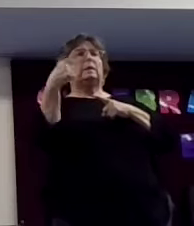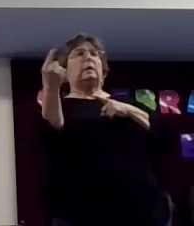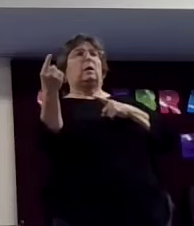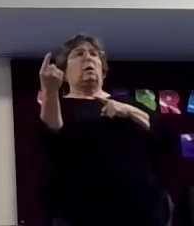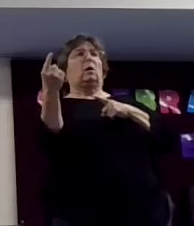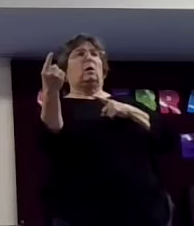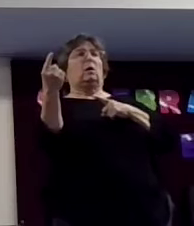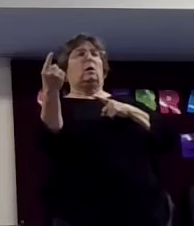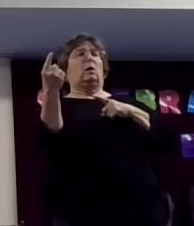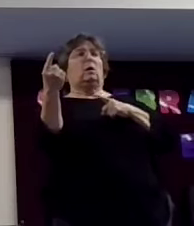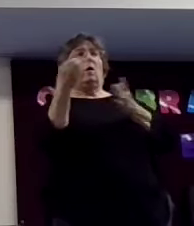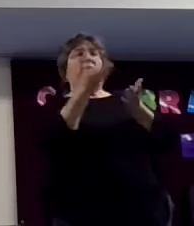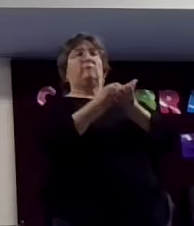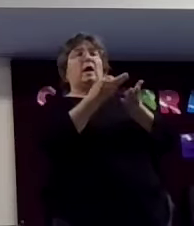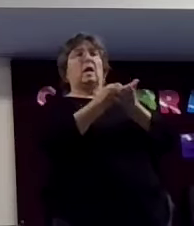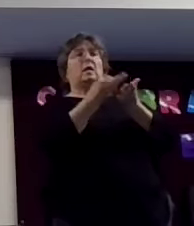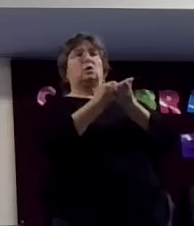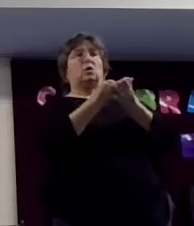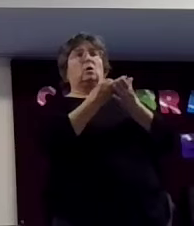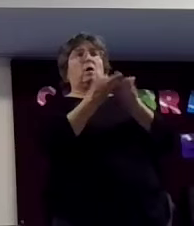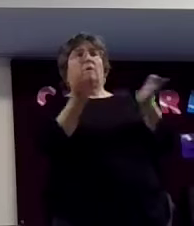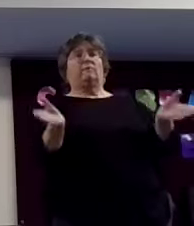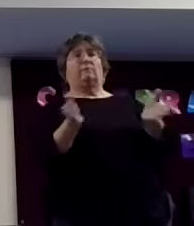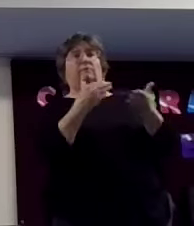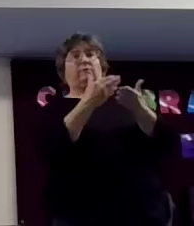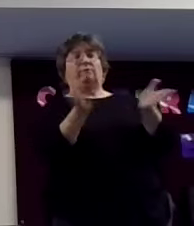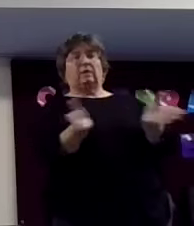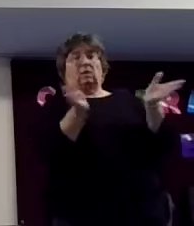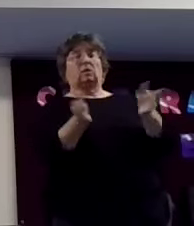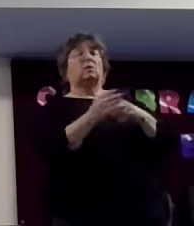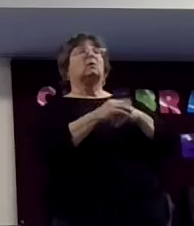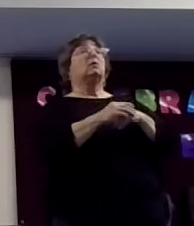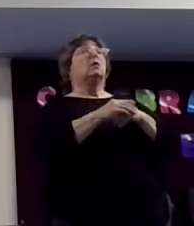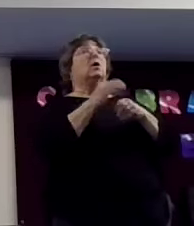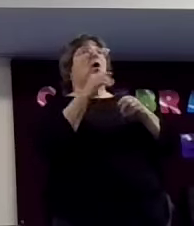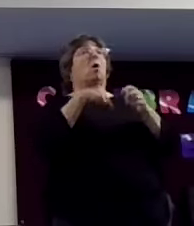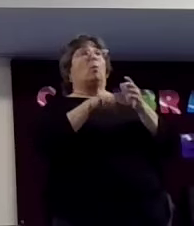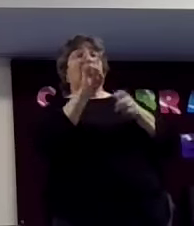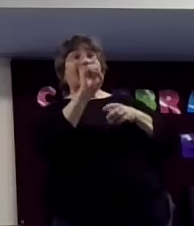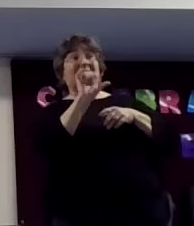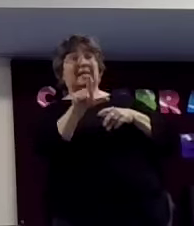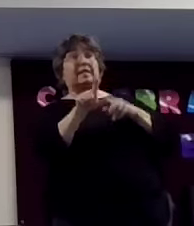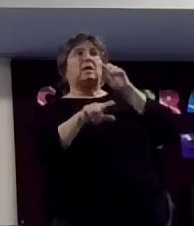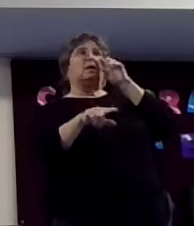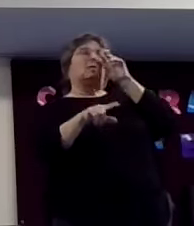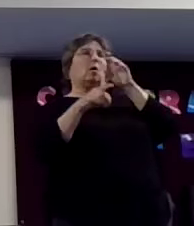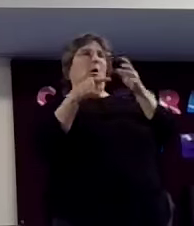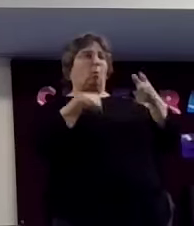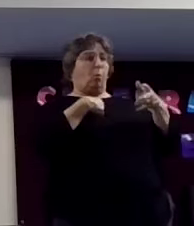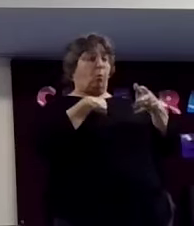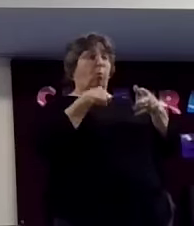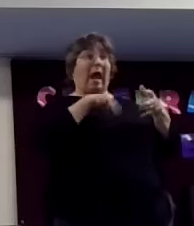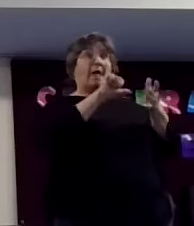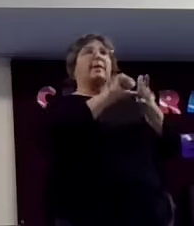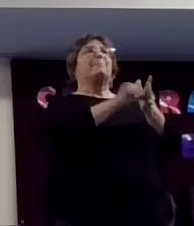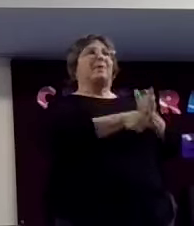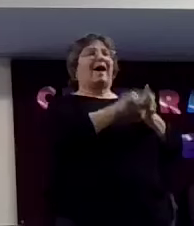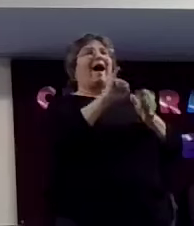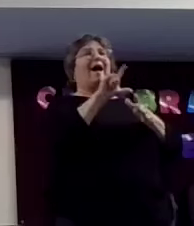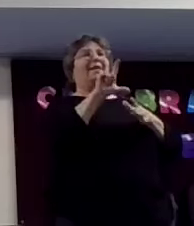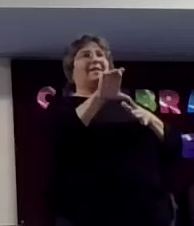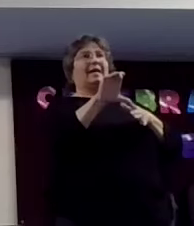single financial facilitator? When we entered that deal, we were left with the impression that